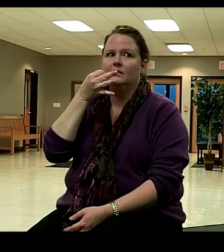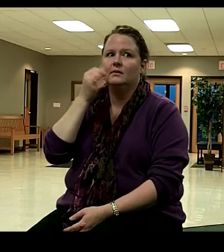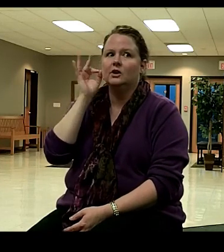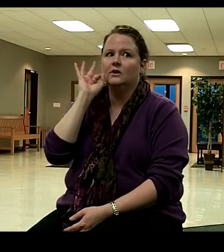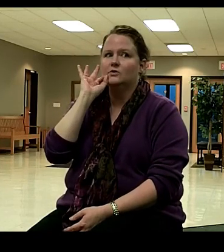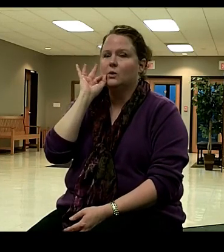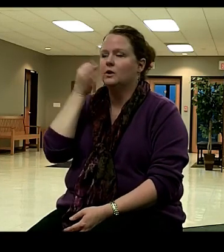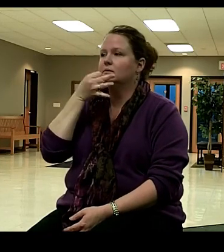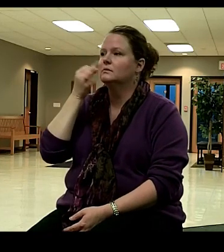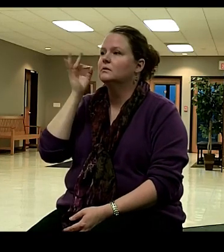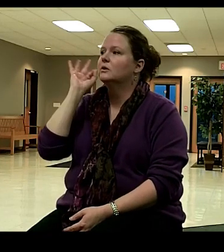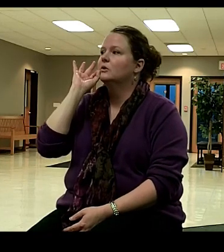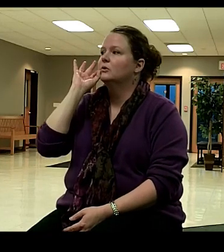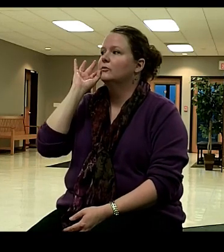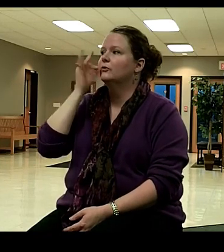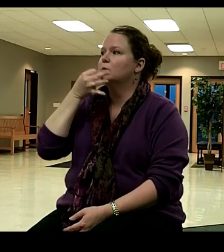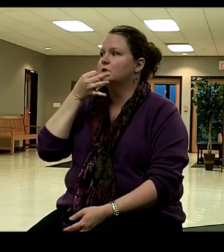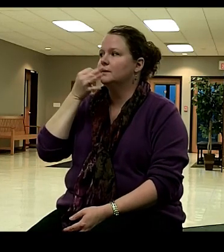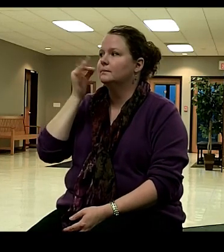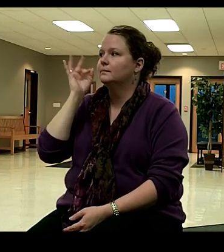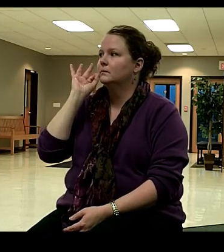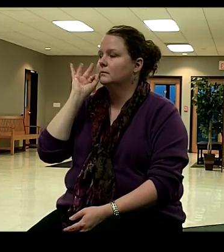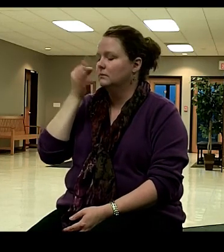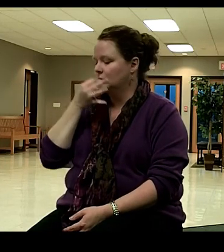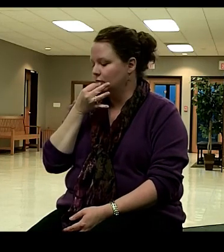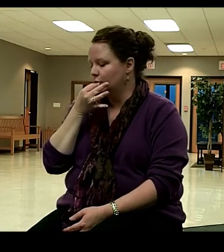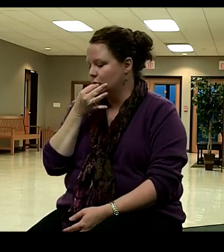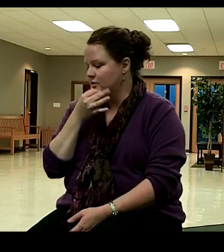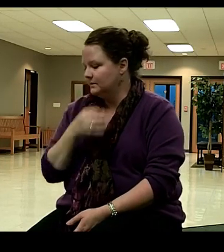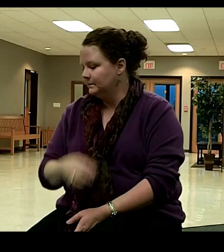that curves forward. Fruit, fruit.